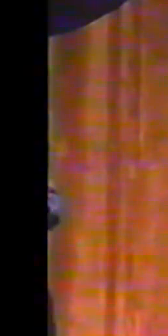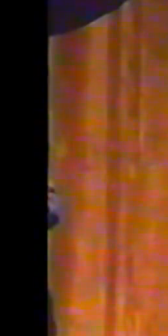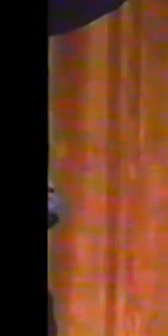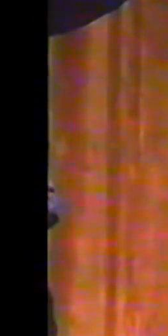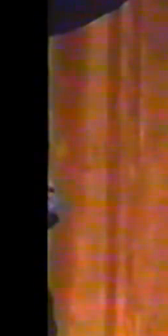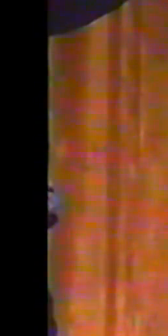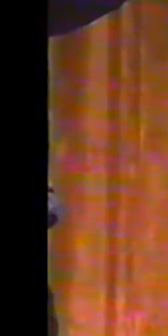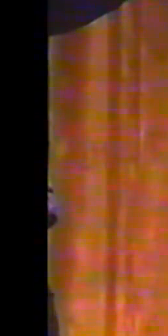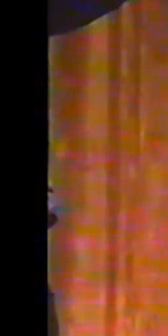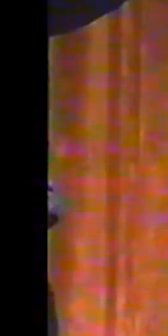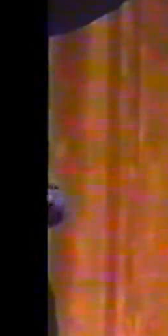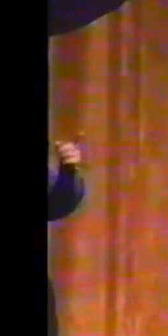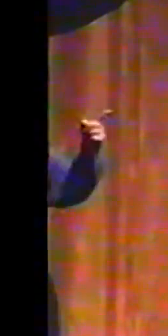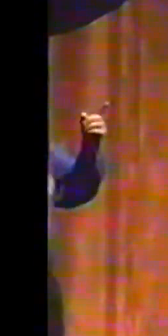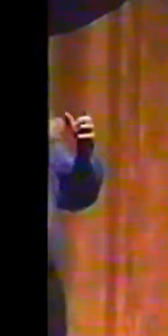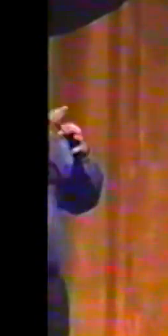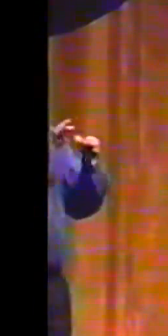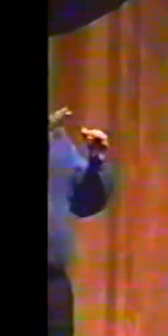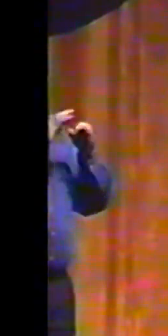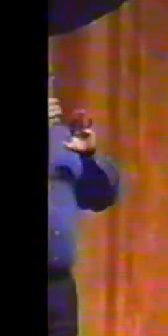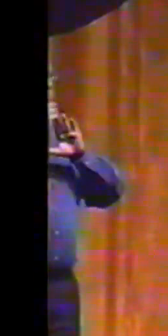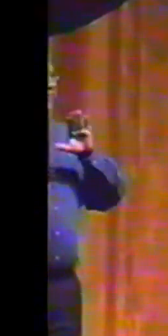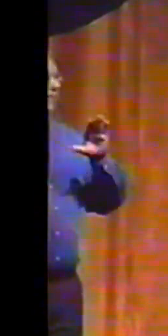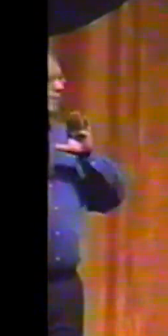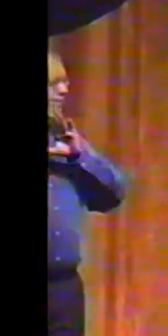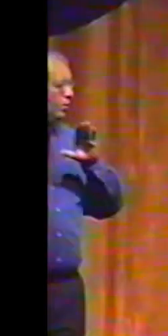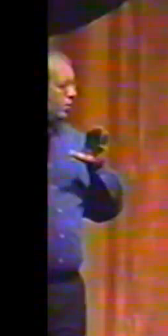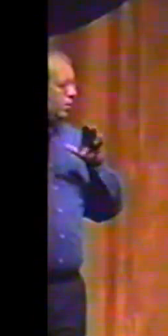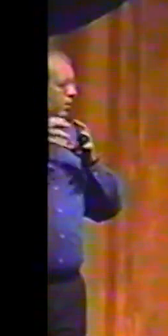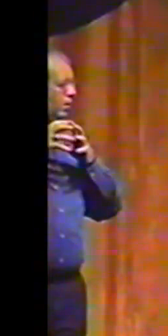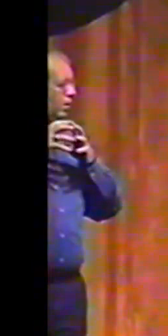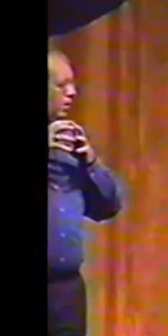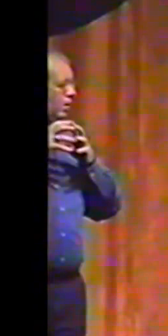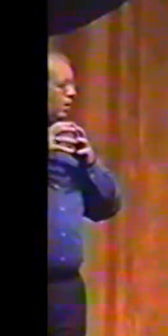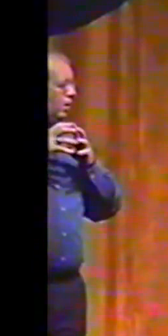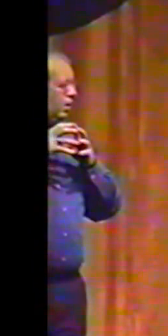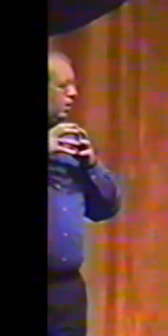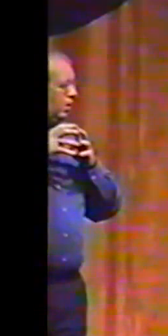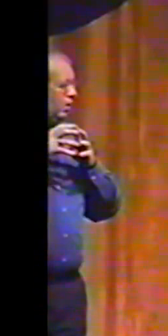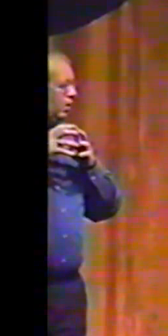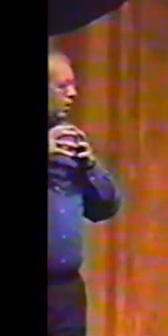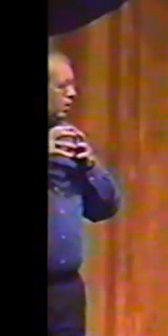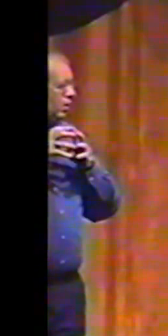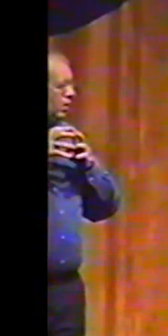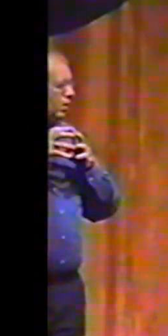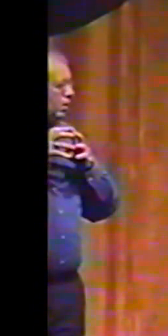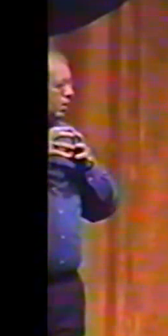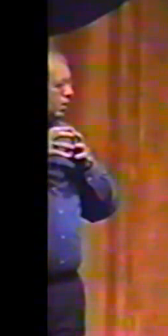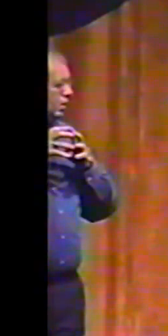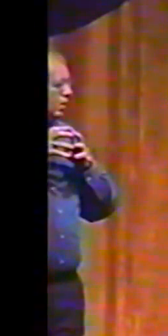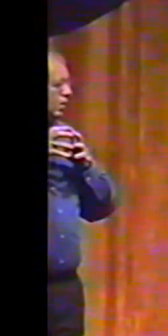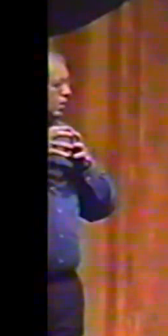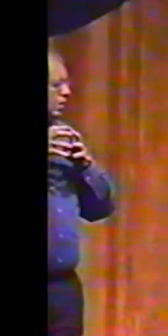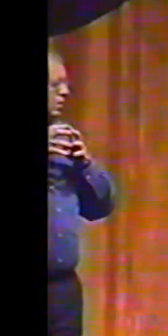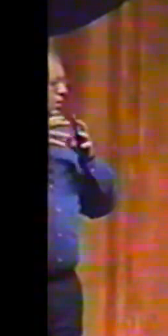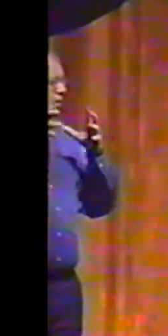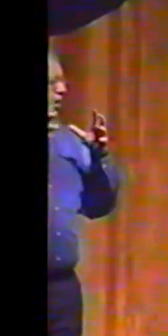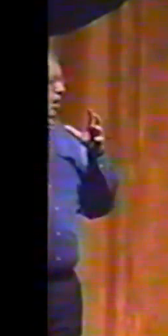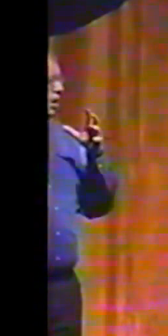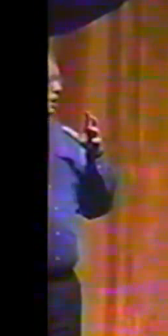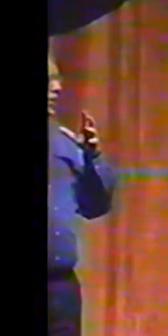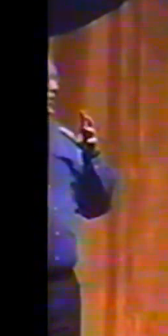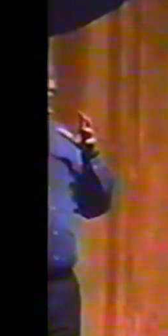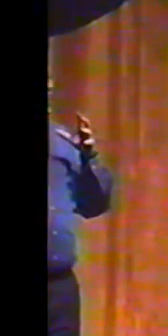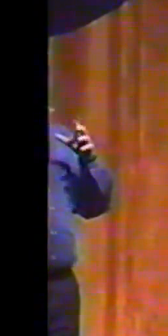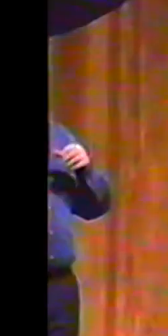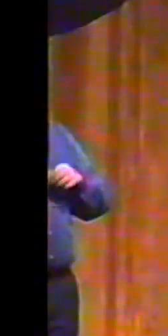You mentioned earlier there was a lot of corruption in the INS. Has the Congress or anyone taken like any type of legislation